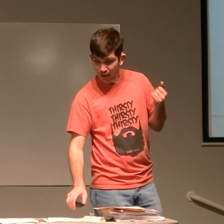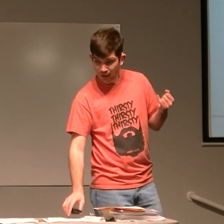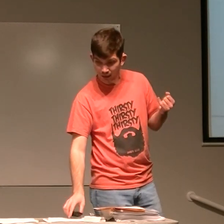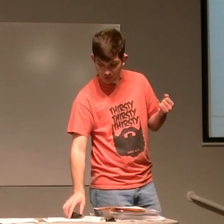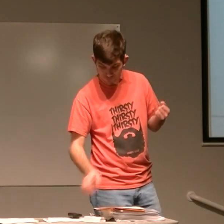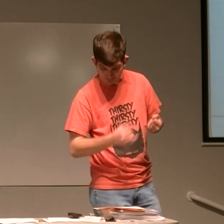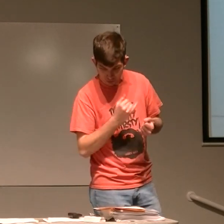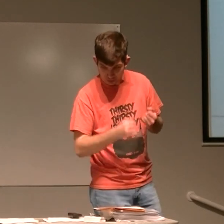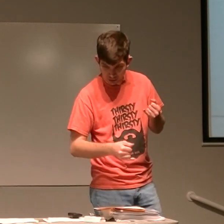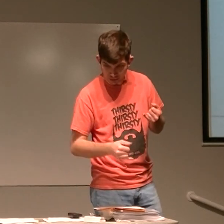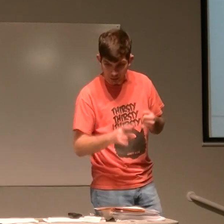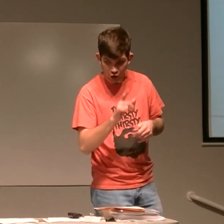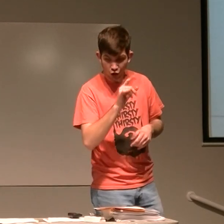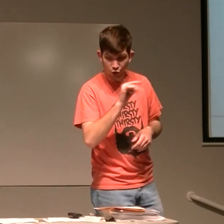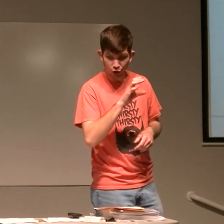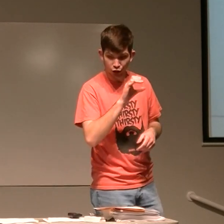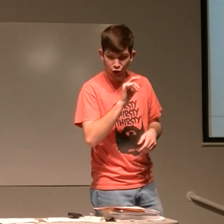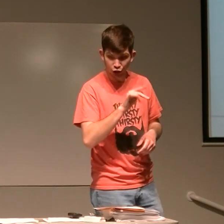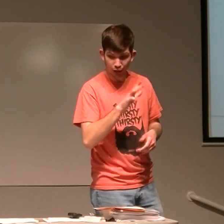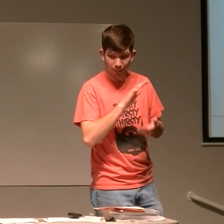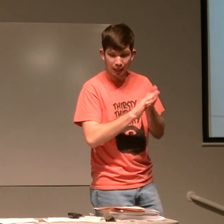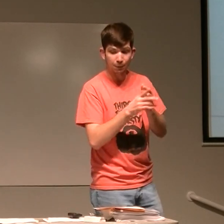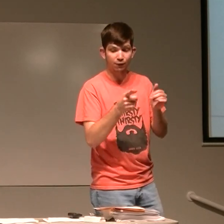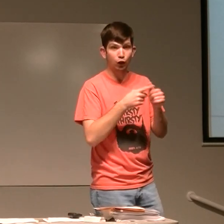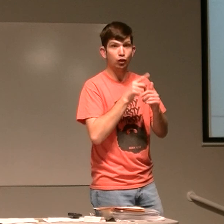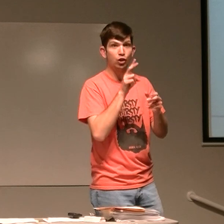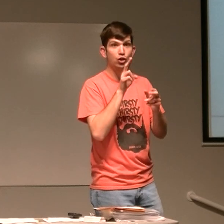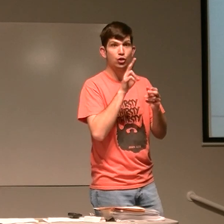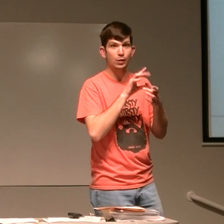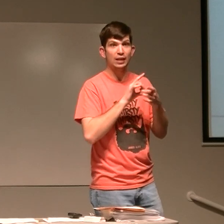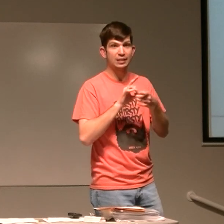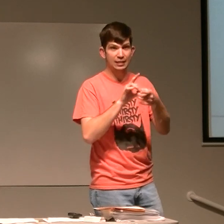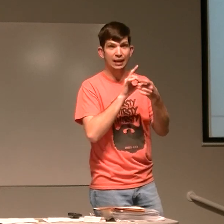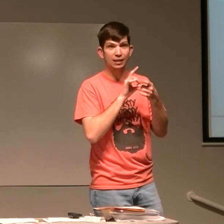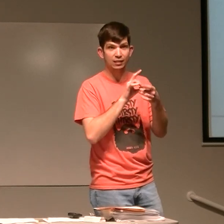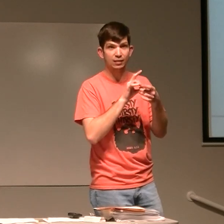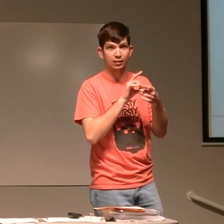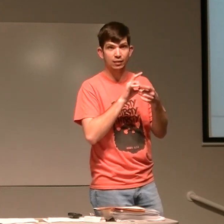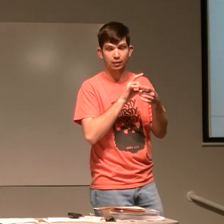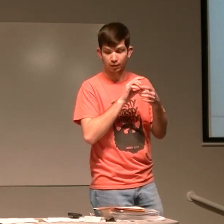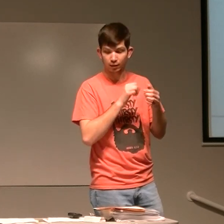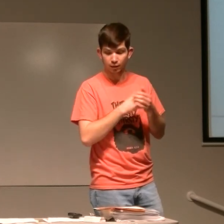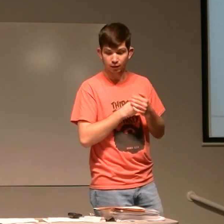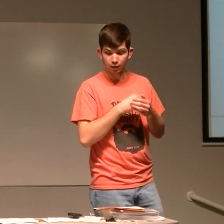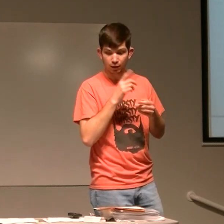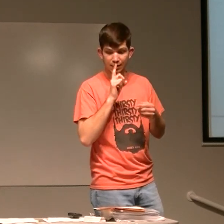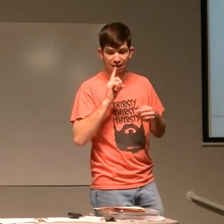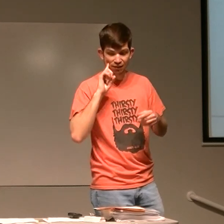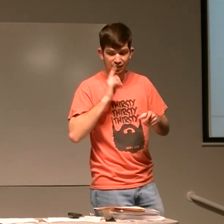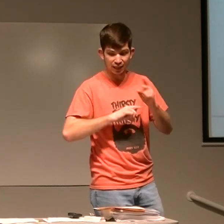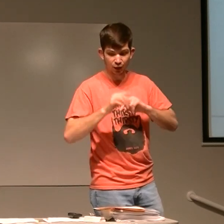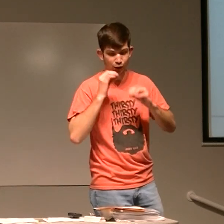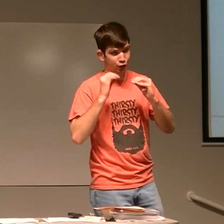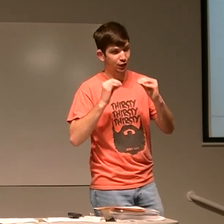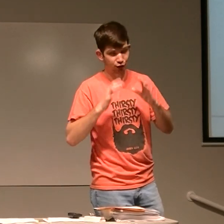And finally, Lawrence Clark became the first United States deaf sign language teacher.